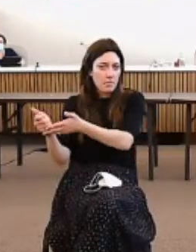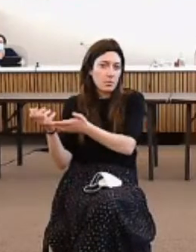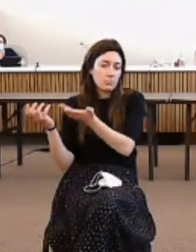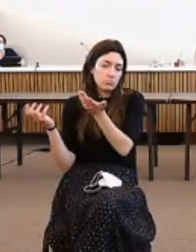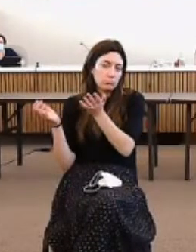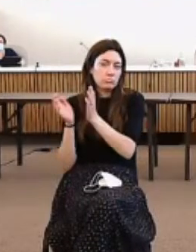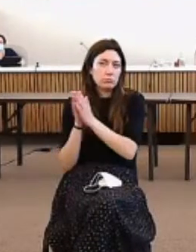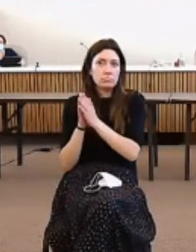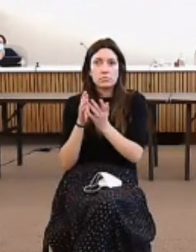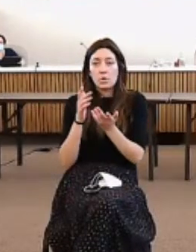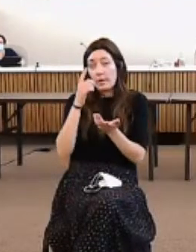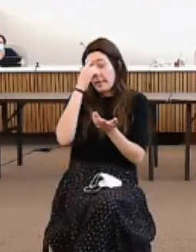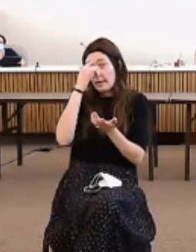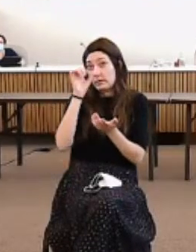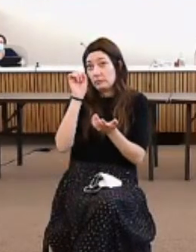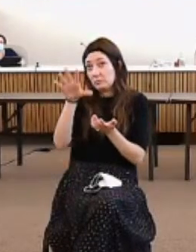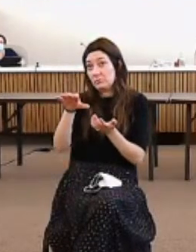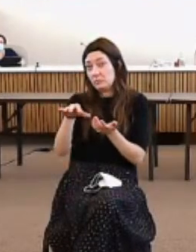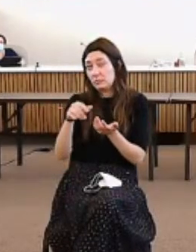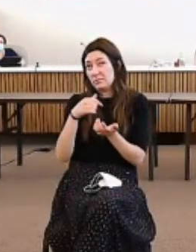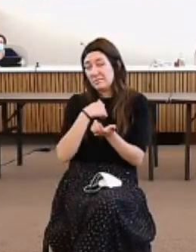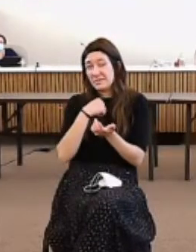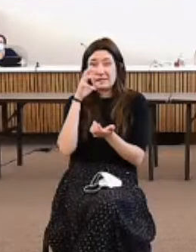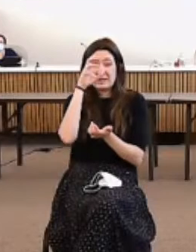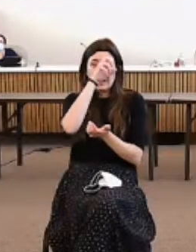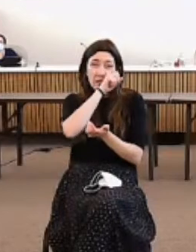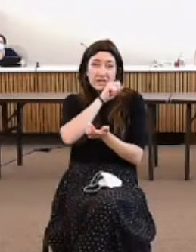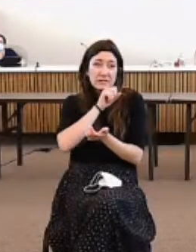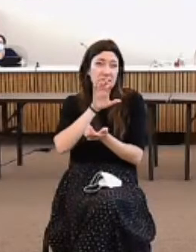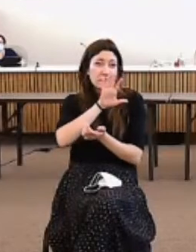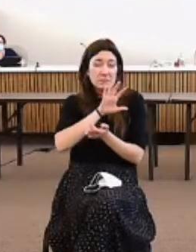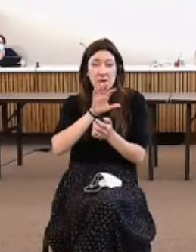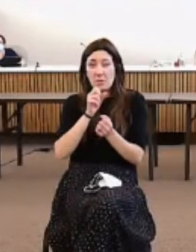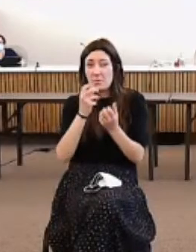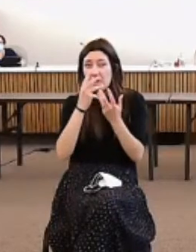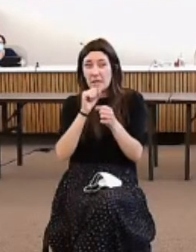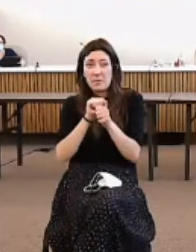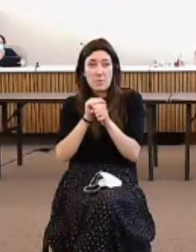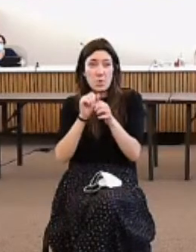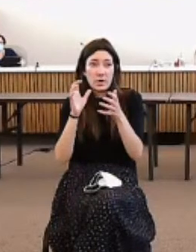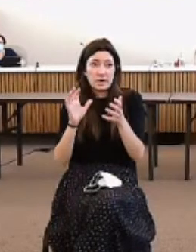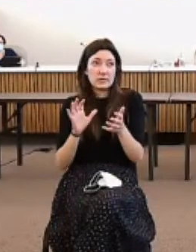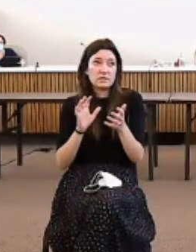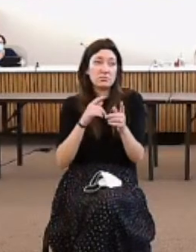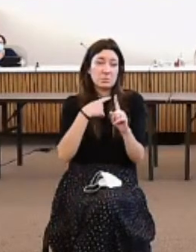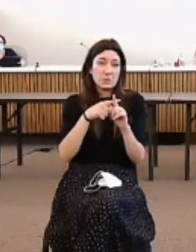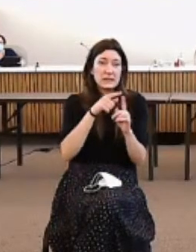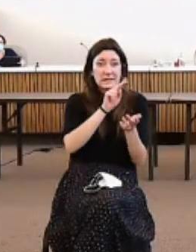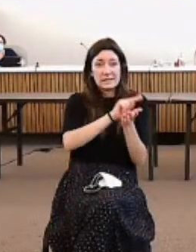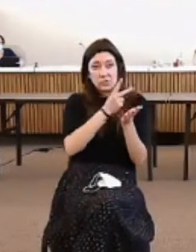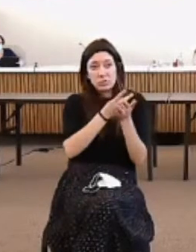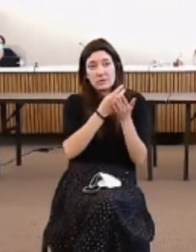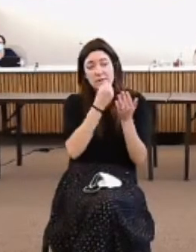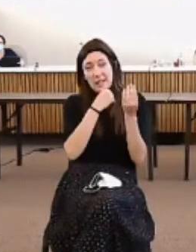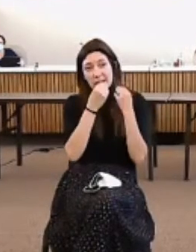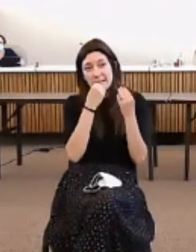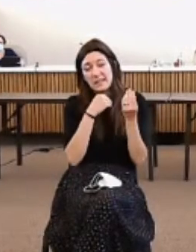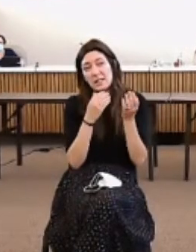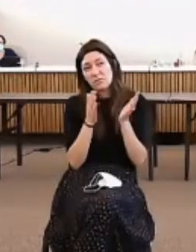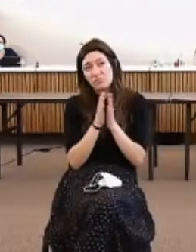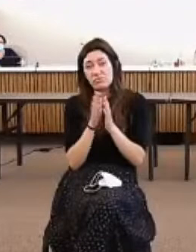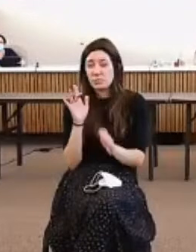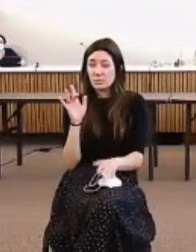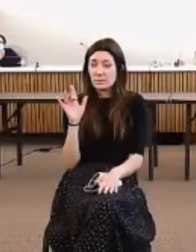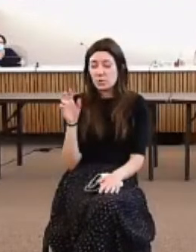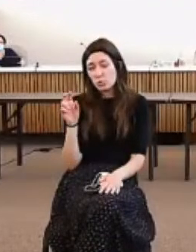I just off the top of my head, I'm guessing in terms of employees, well, then there's kitchen and dining. So it could be 25